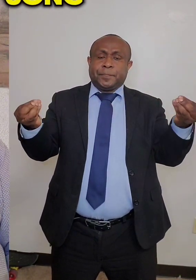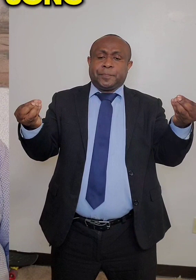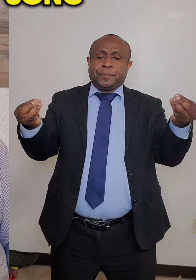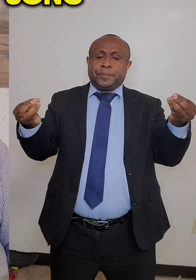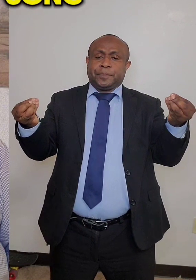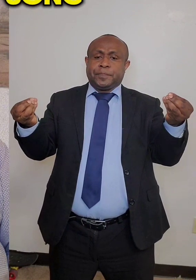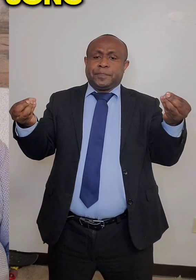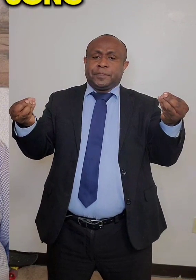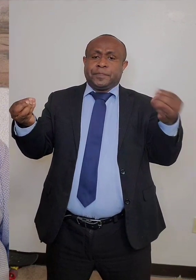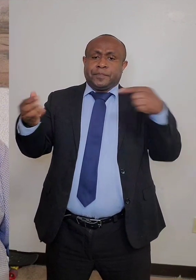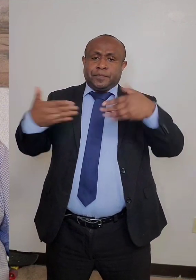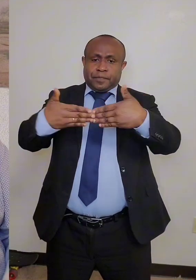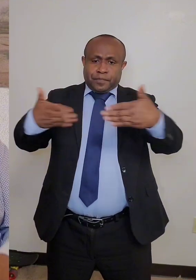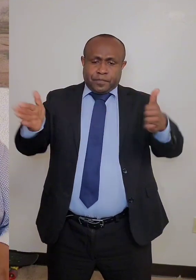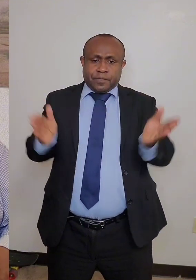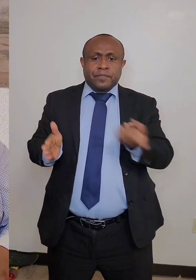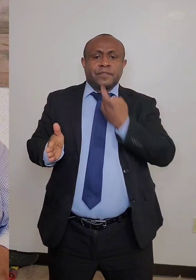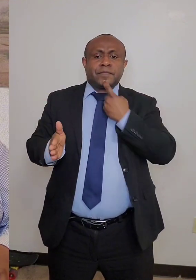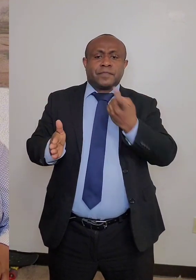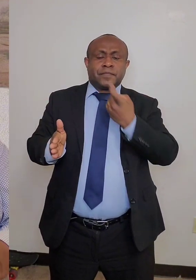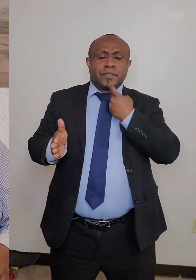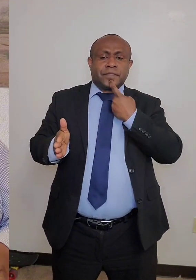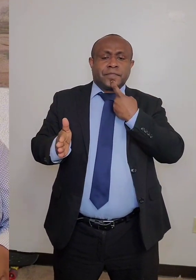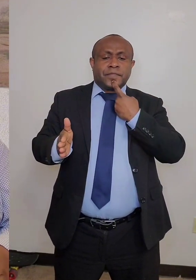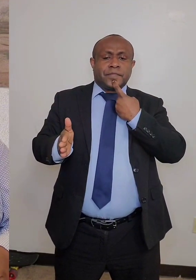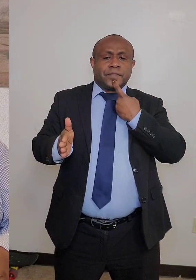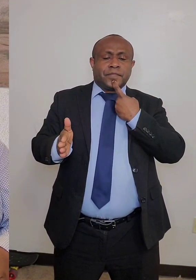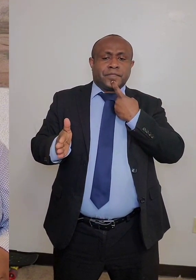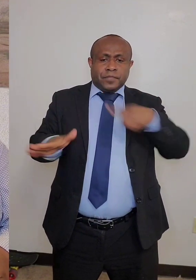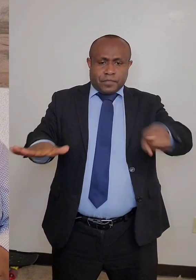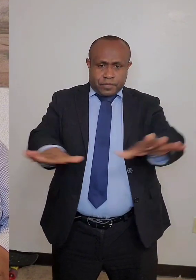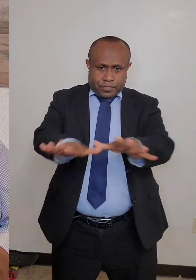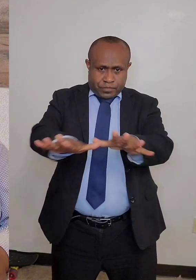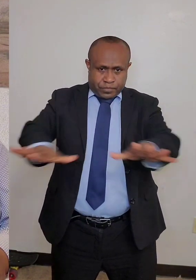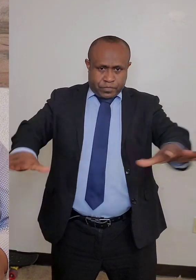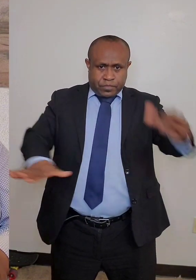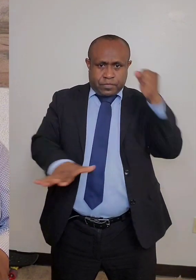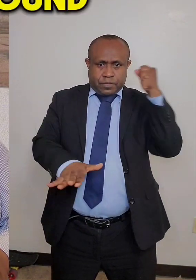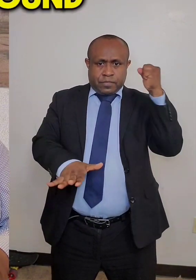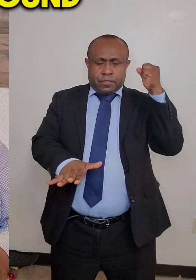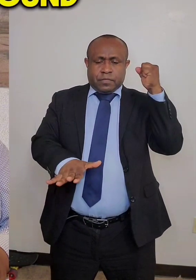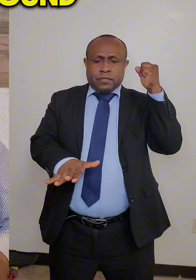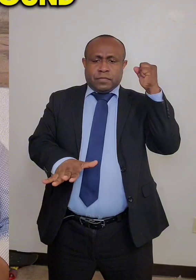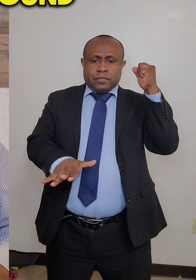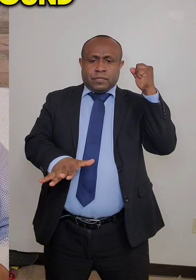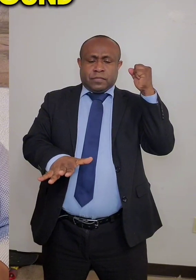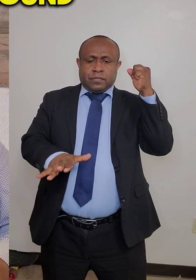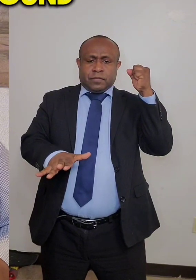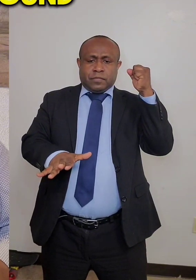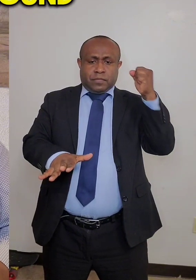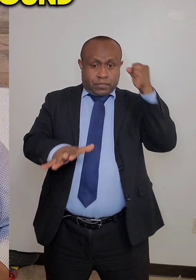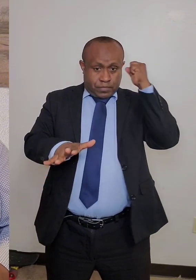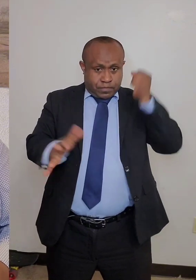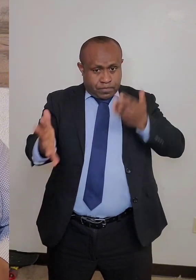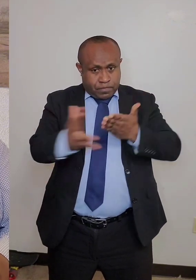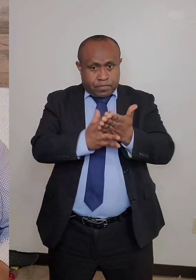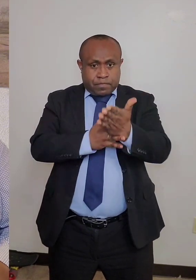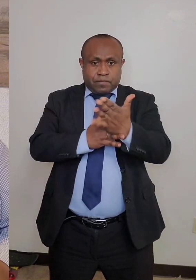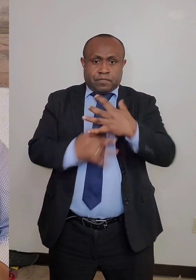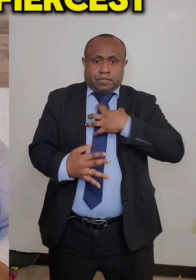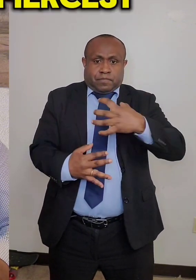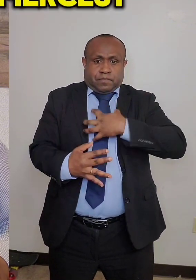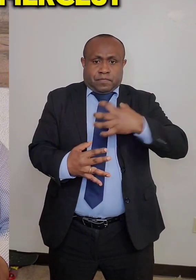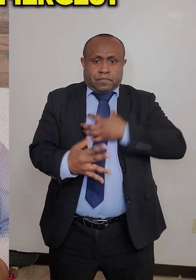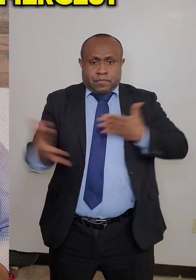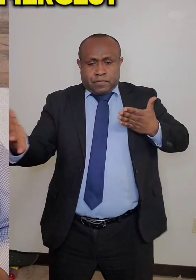my song. This cornerstone, this solid ground,